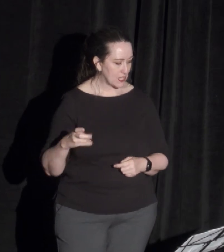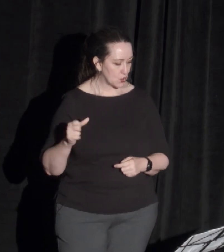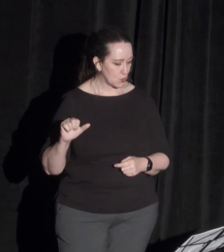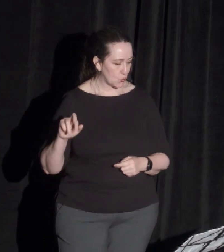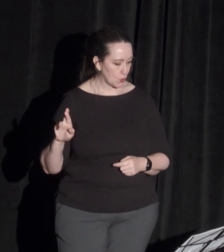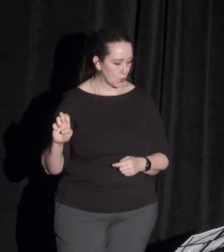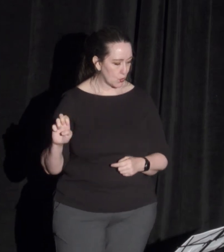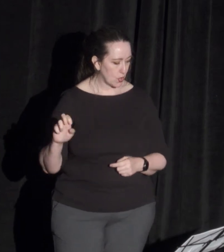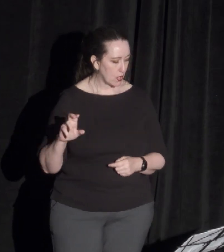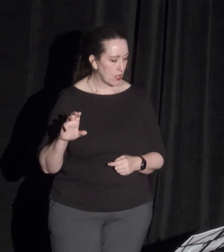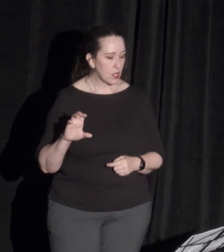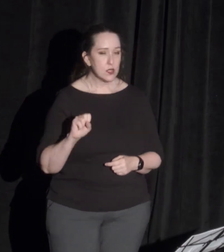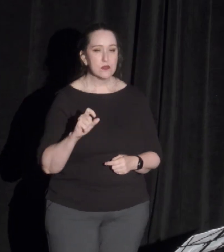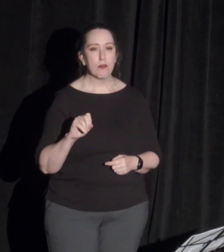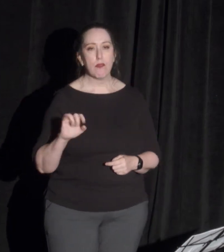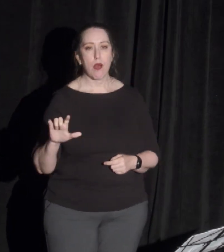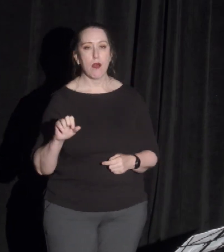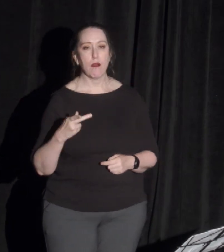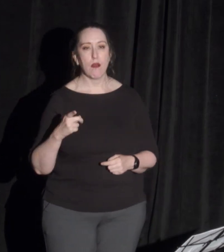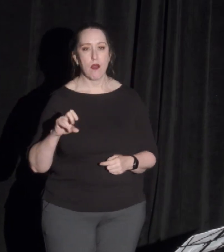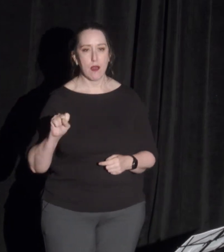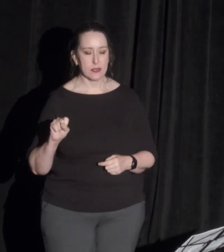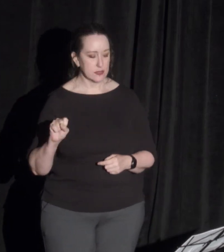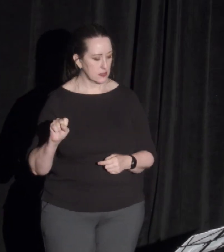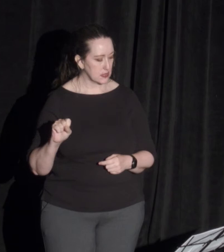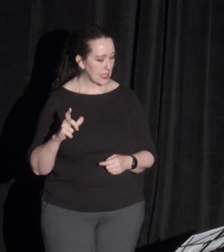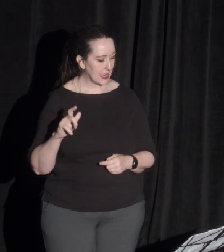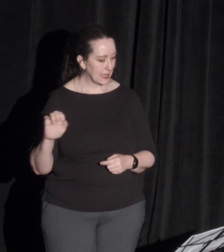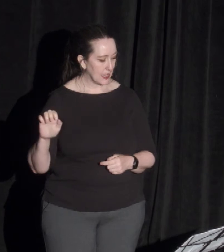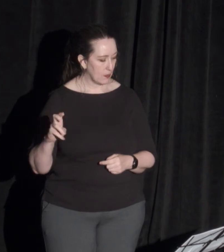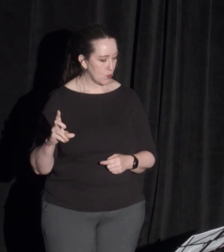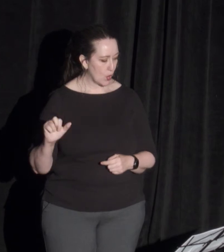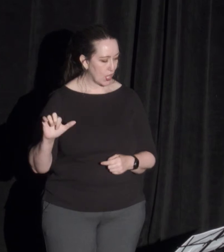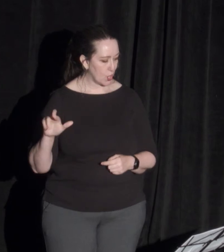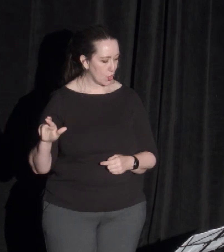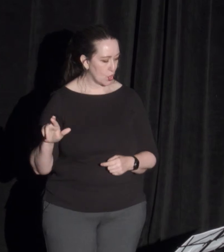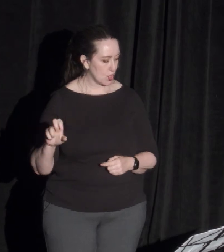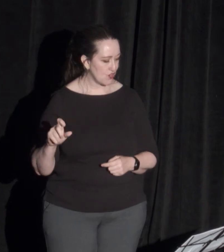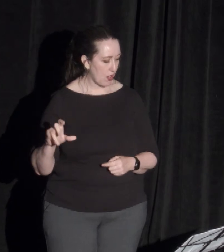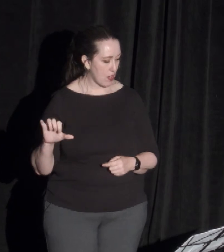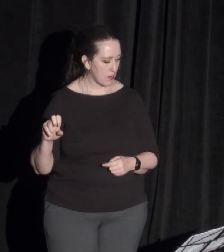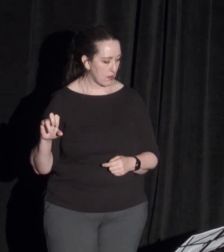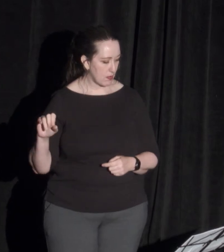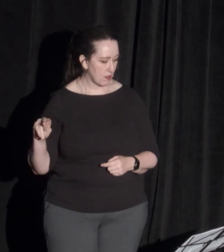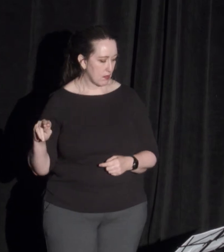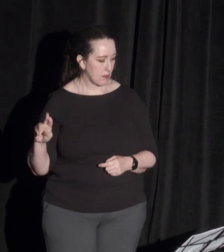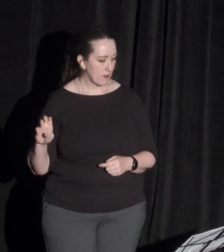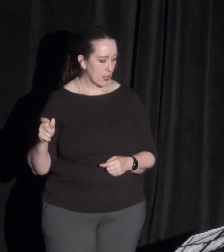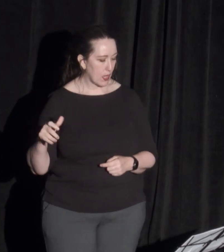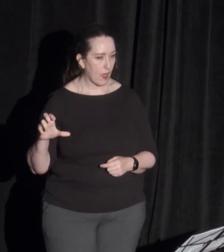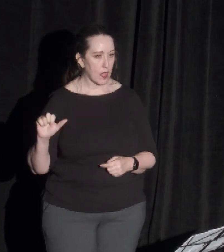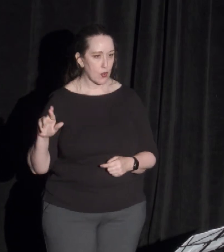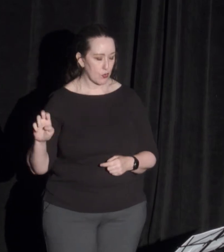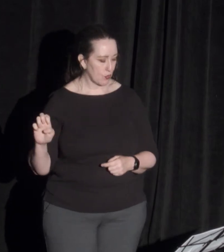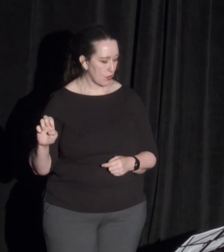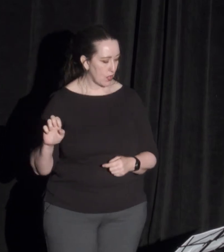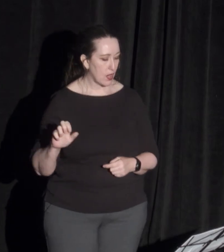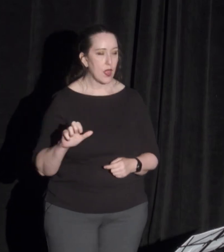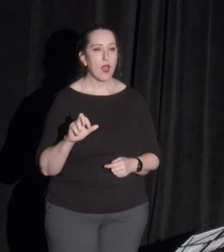Small Gods from Lee Moyer and Shannon McGuire. And the unofficial Hugo